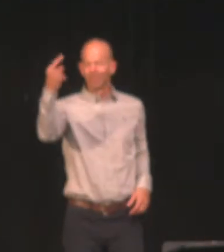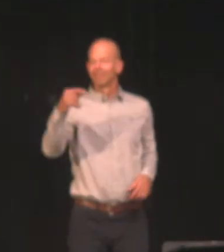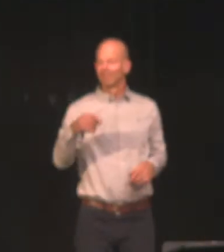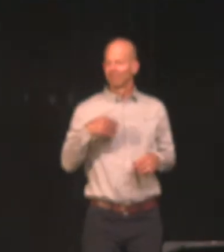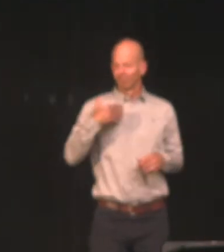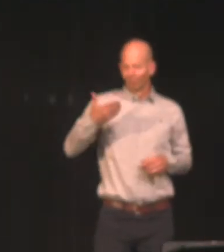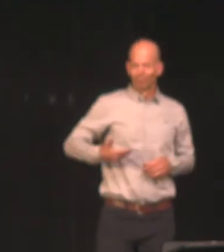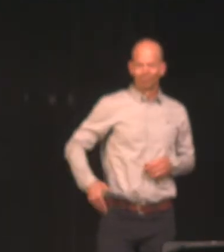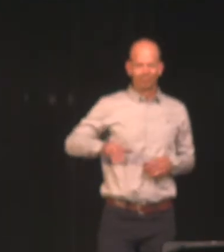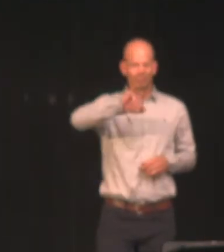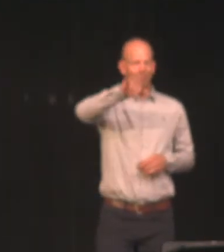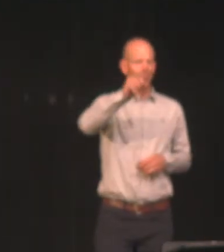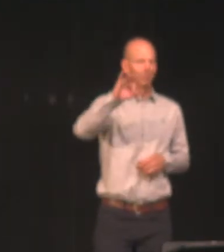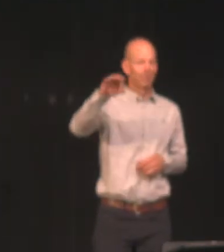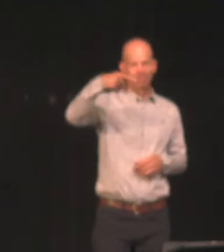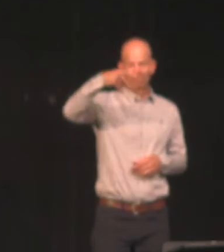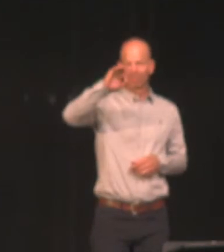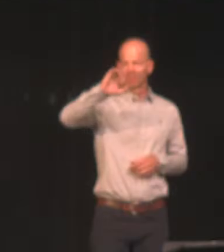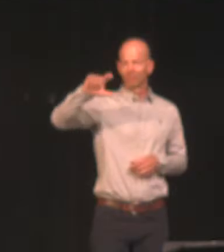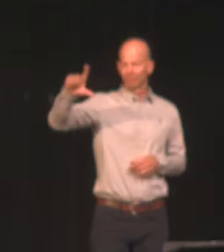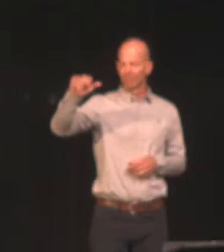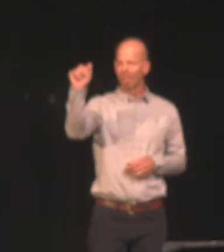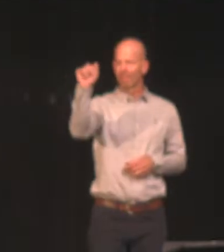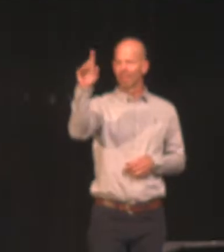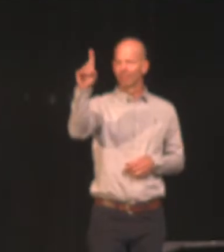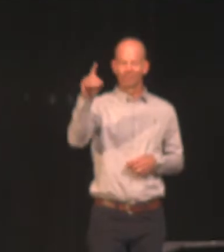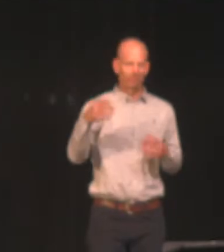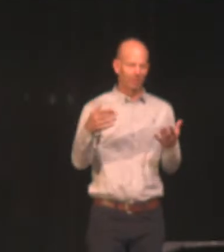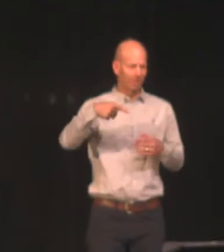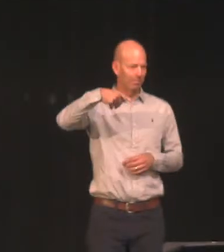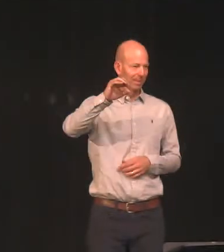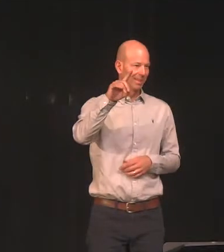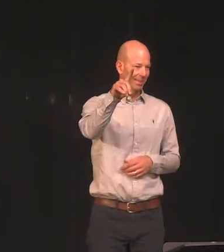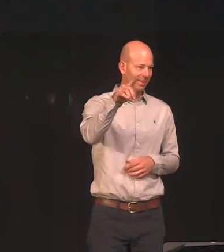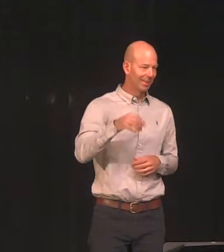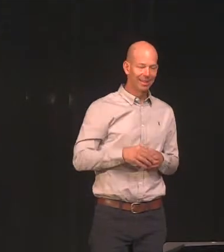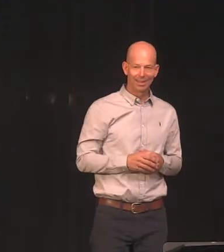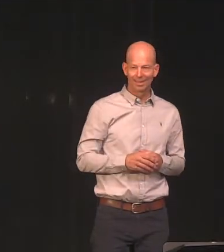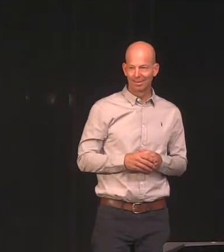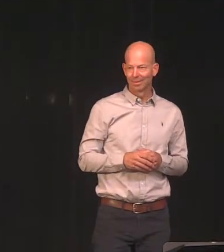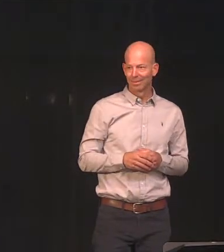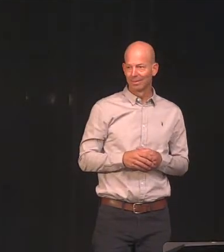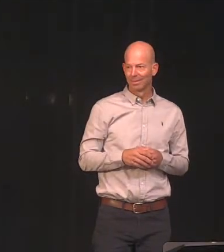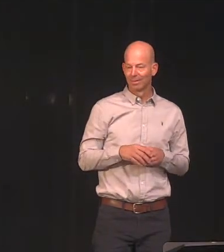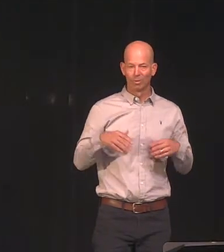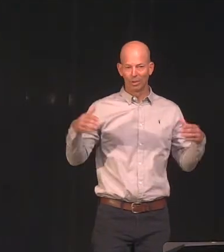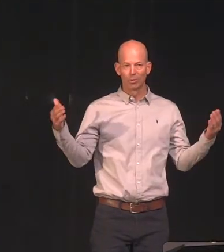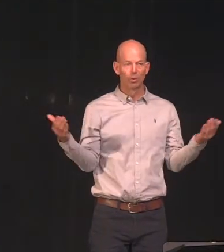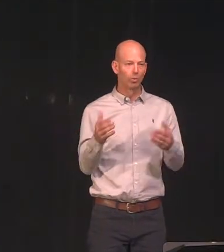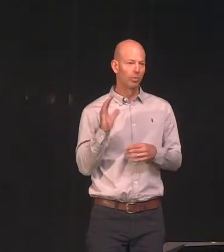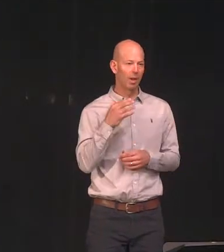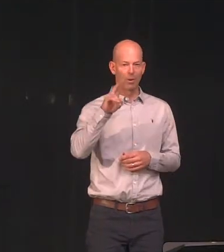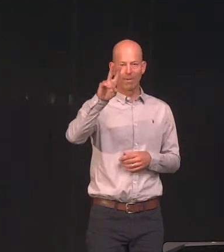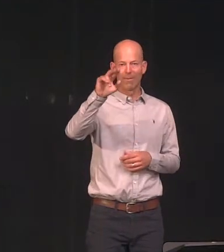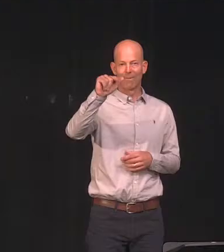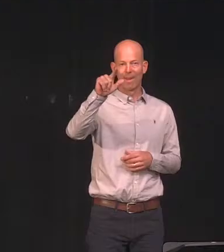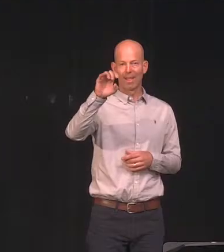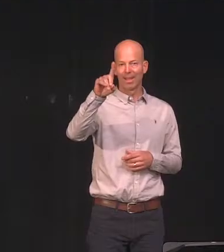Hello, everyone. My name is Jeff Platerl, Athletic Director here at PDSD. I have